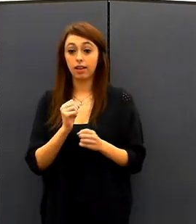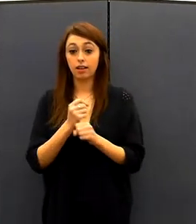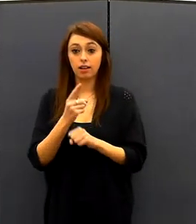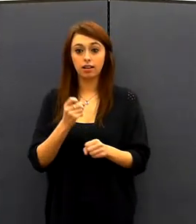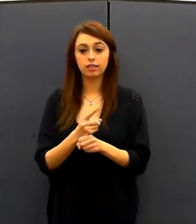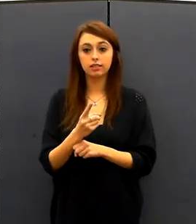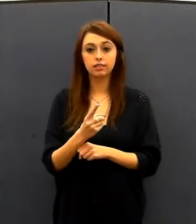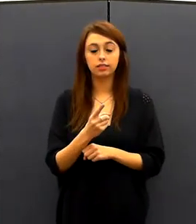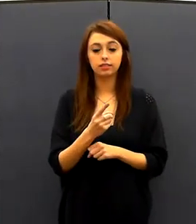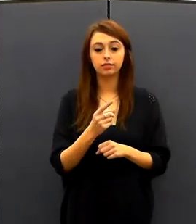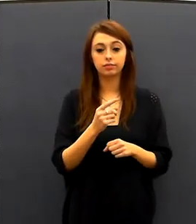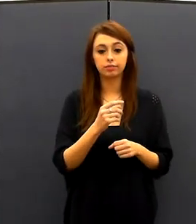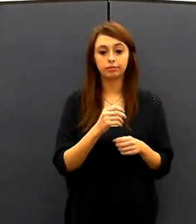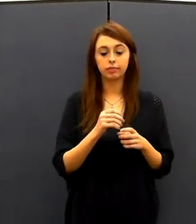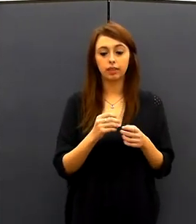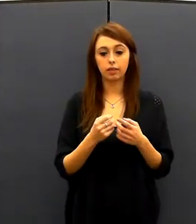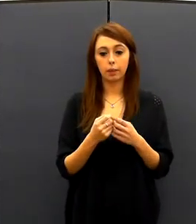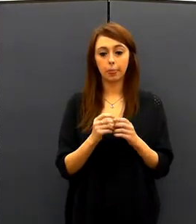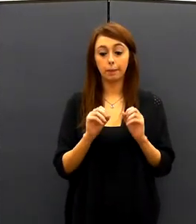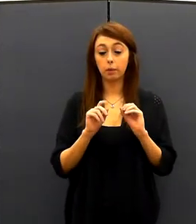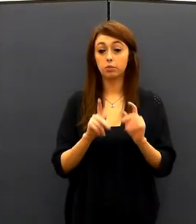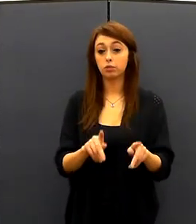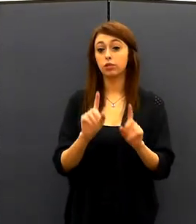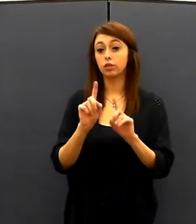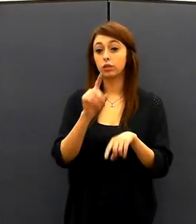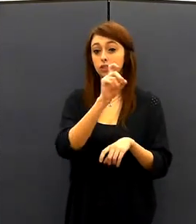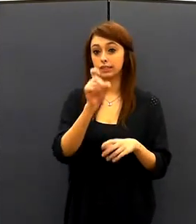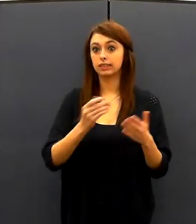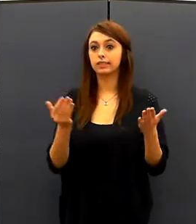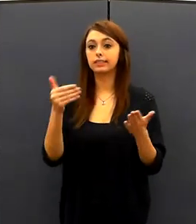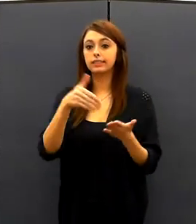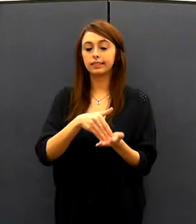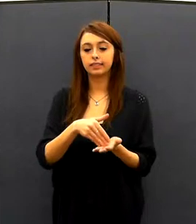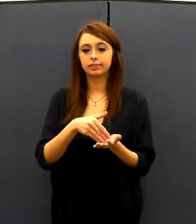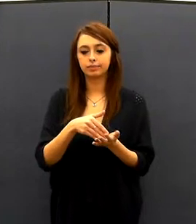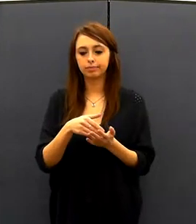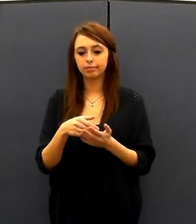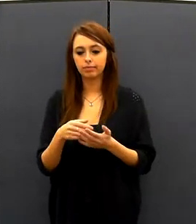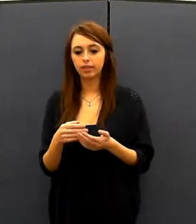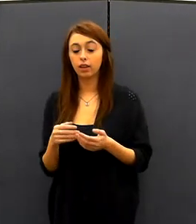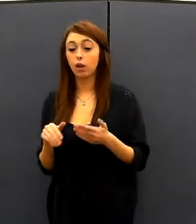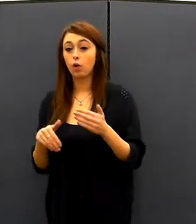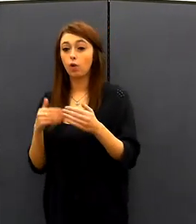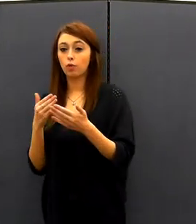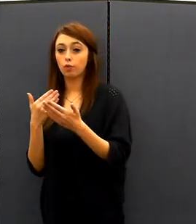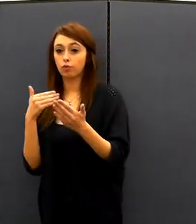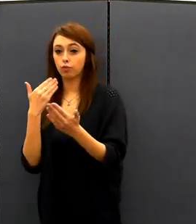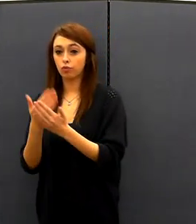Massachusetts again and we won. When we went to Florida I was there probably two and a half hours early to not miss my flight.